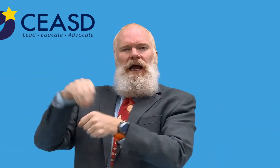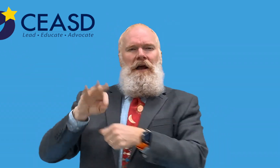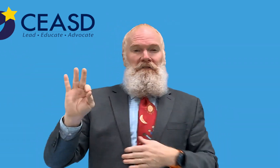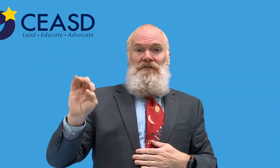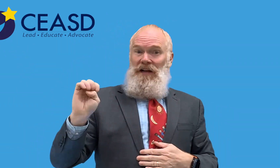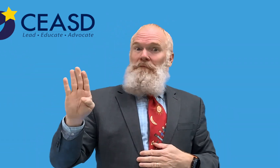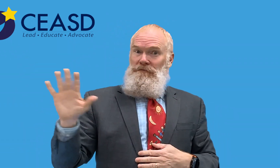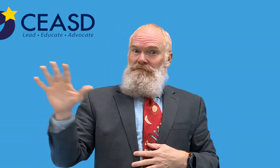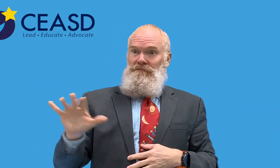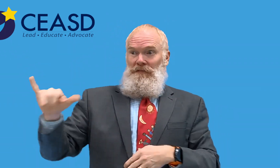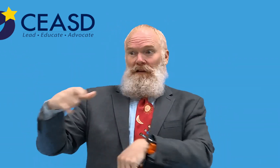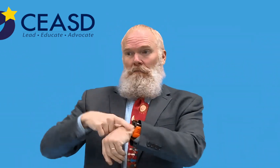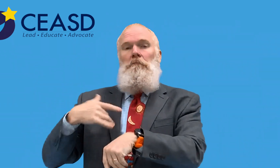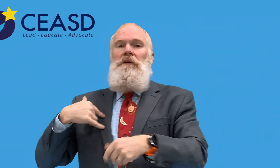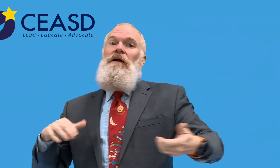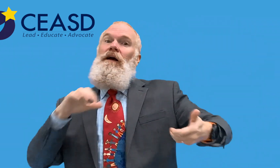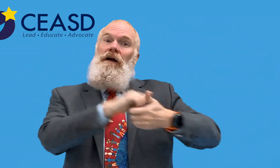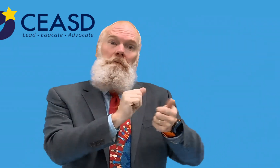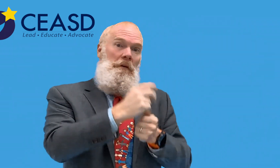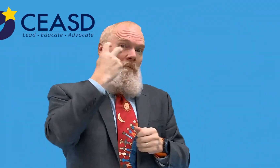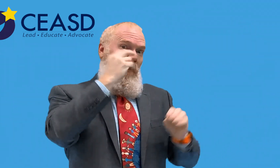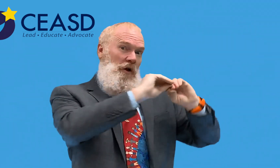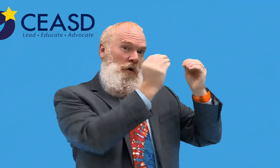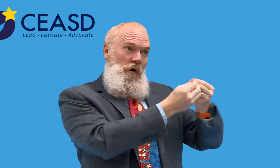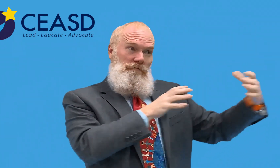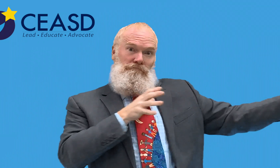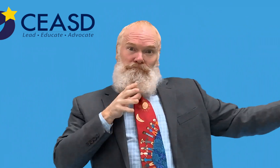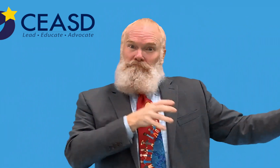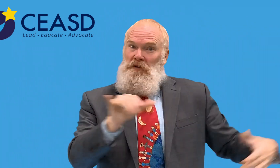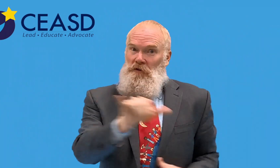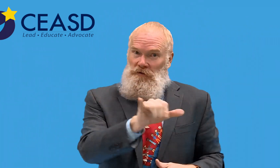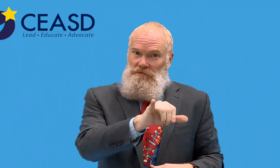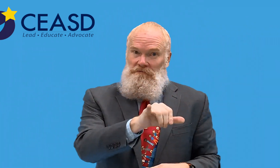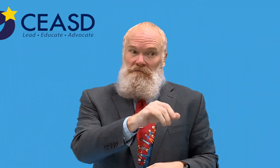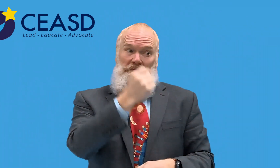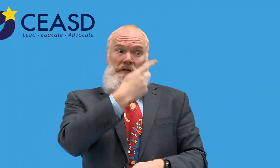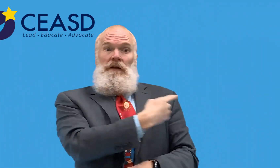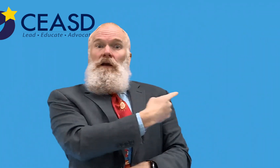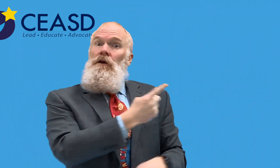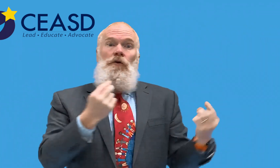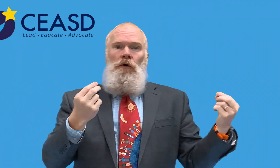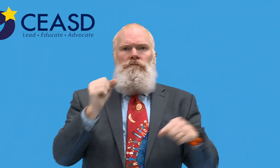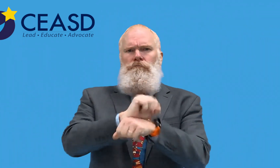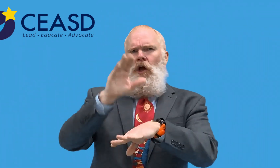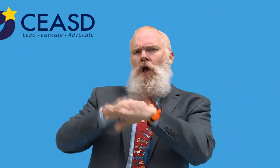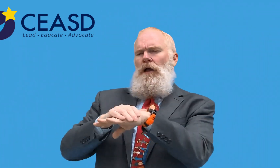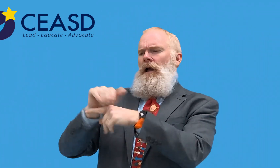discuss education and advocacy. This occurs annually and is typically held during the month of February. Traditionally, we